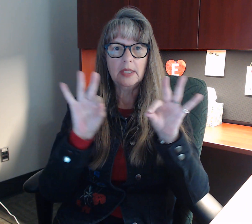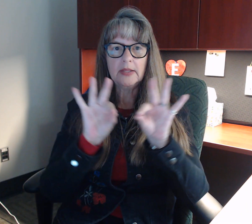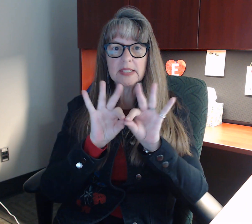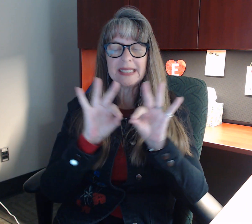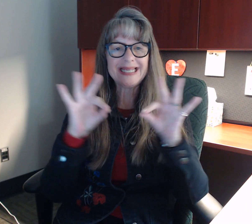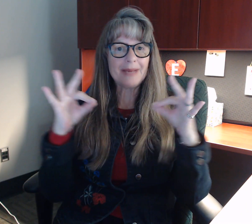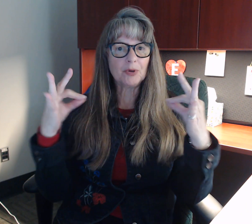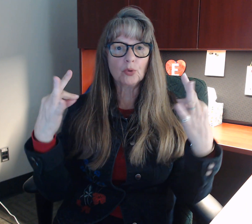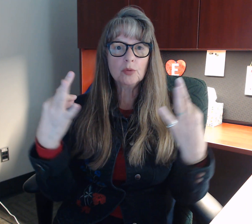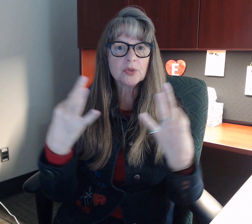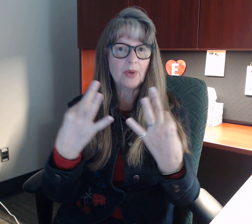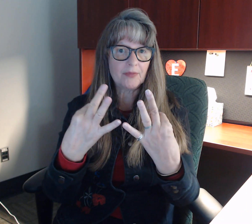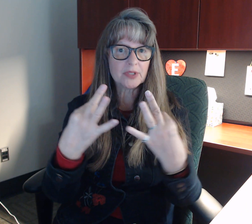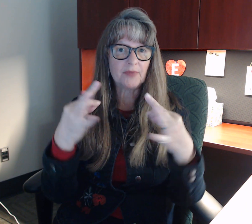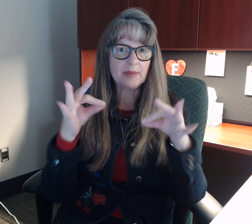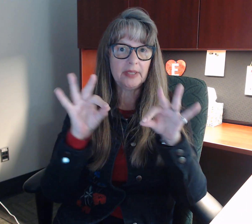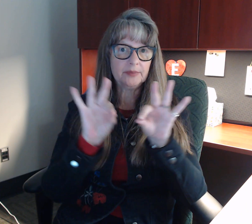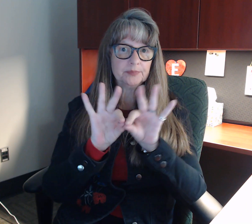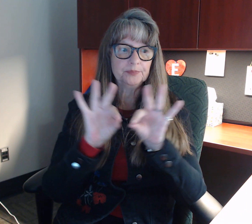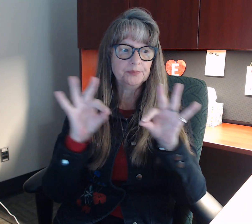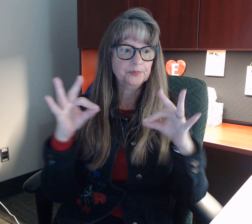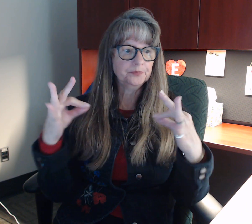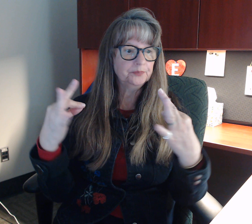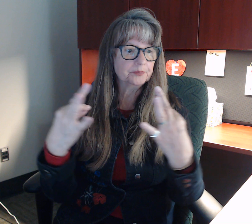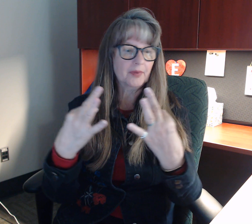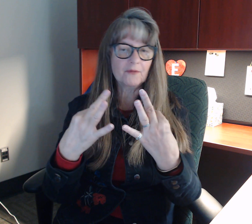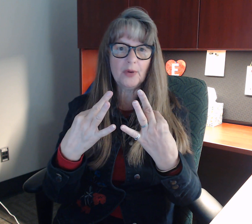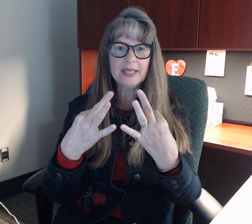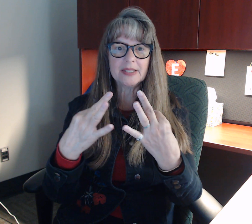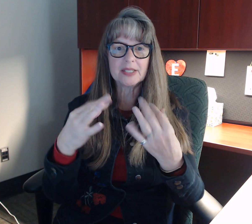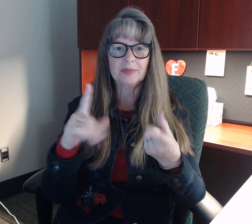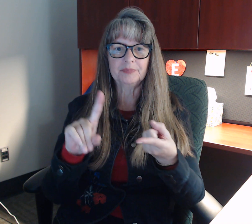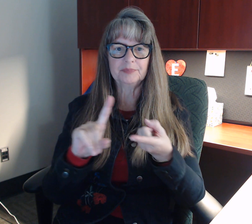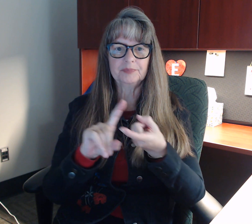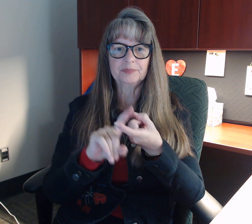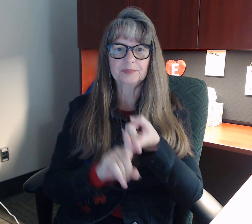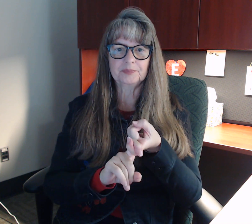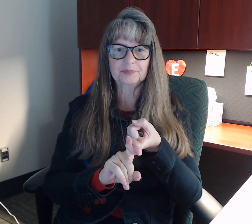This is any type of group, so F is family. Friends.